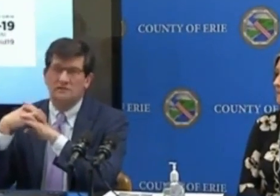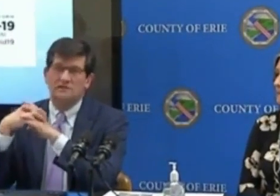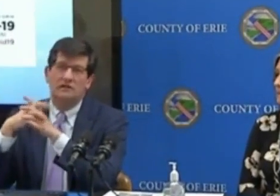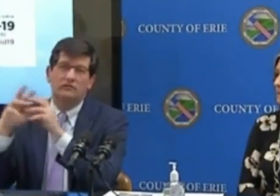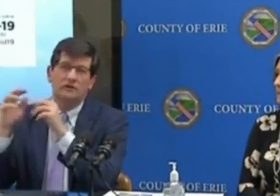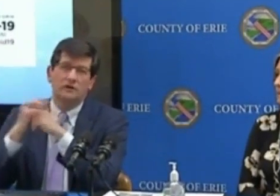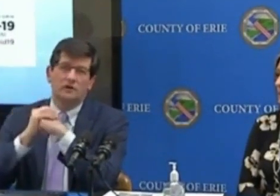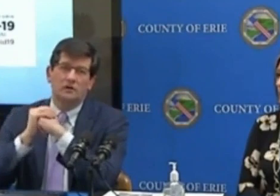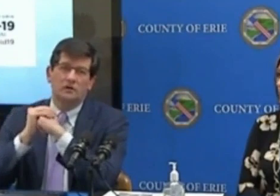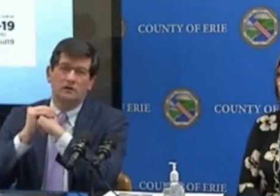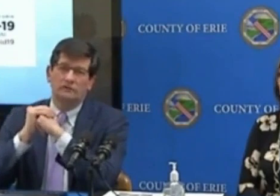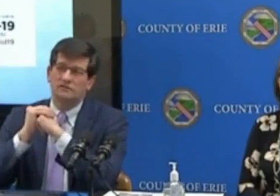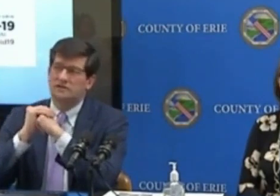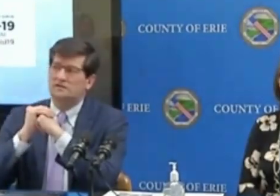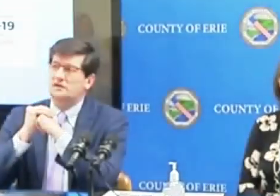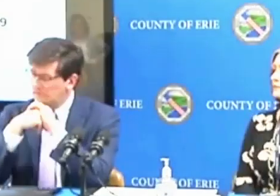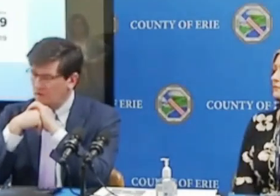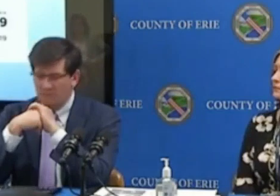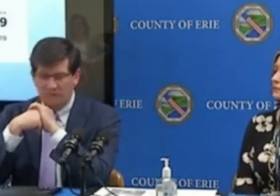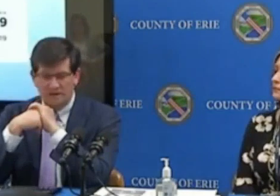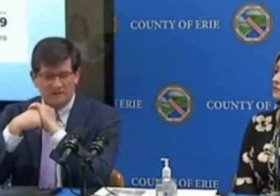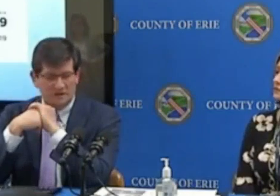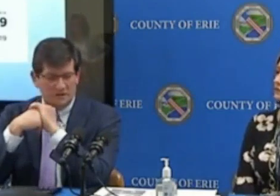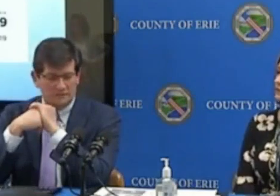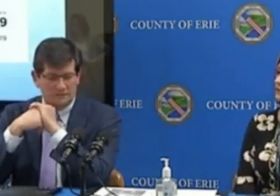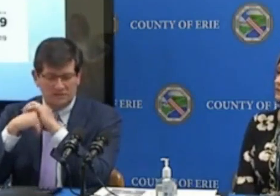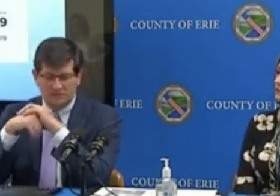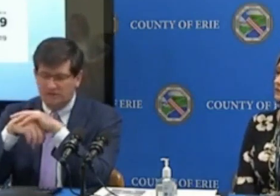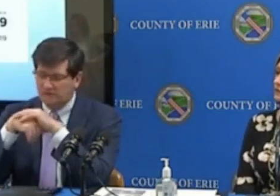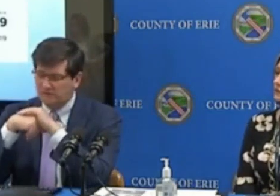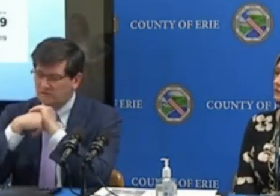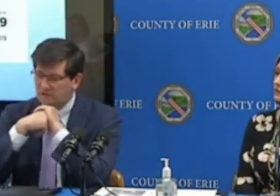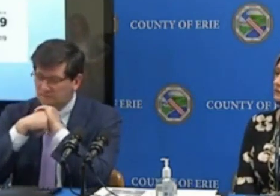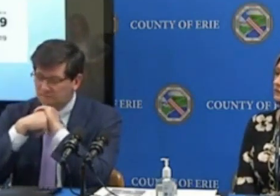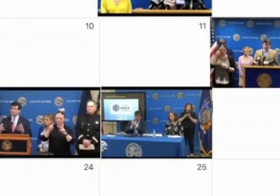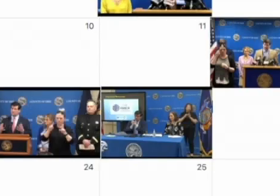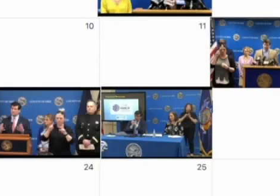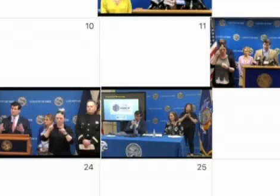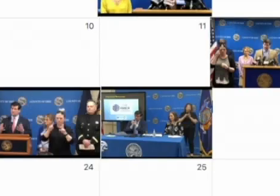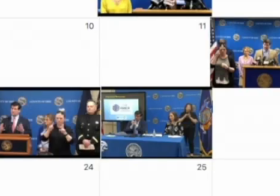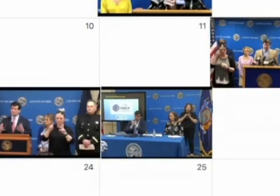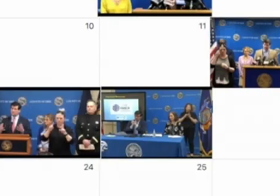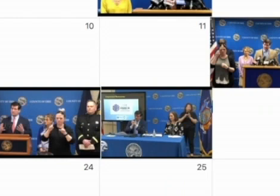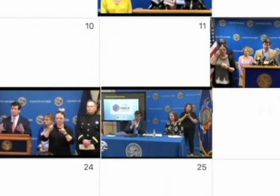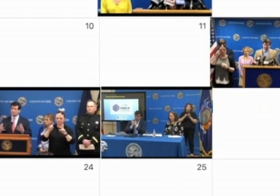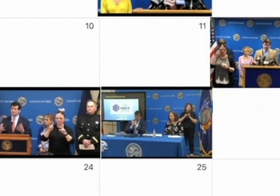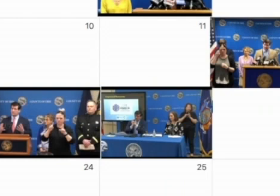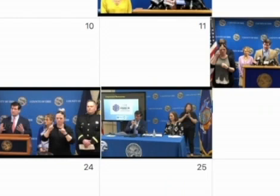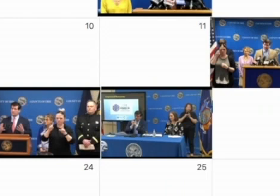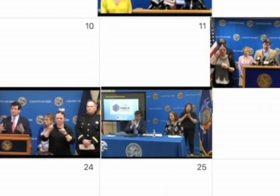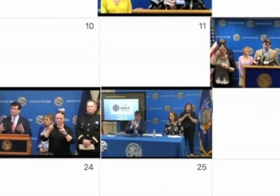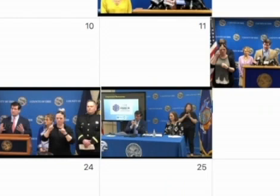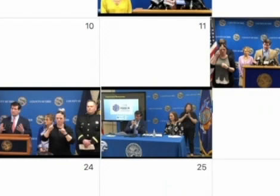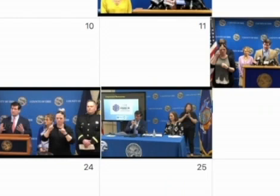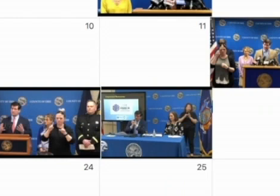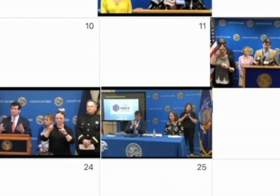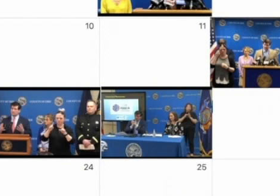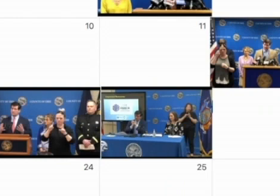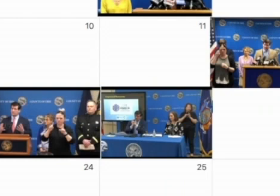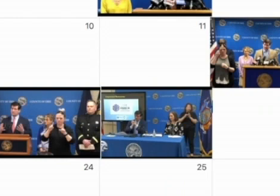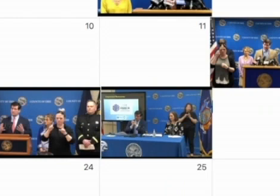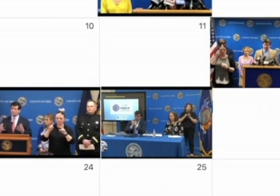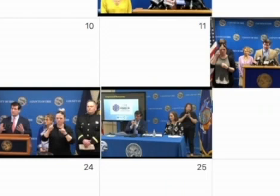of myself or of Jessica. Madison Carter from Channel 7, are you still there? By March 23rd, we were told only one